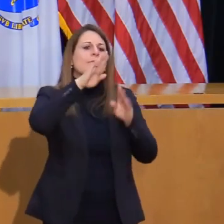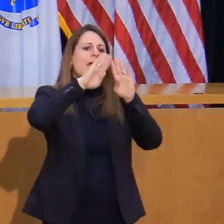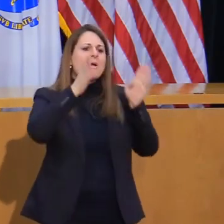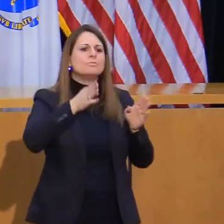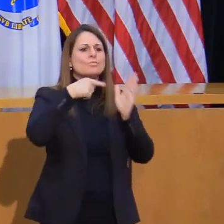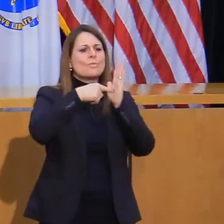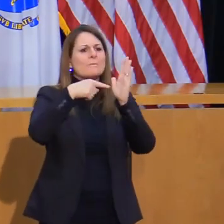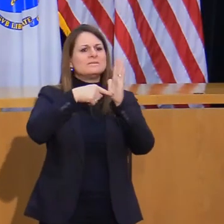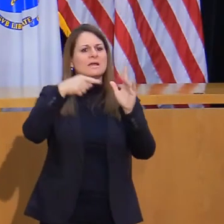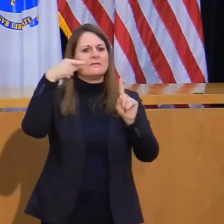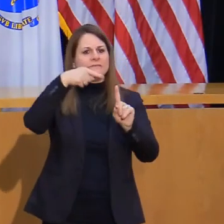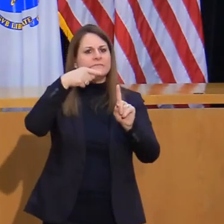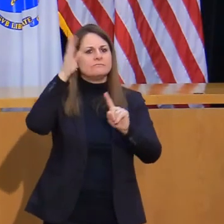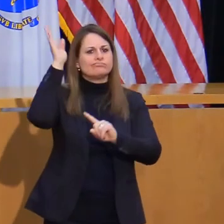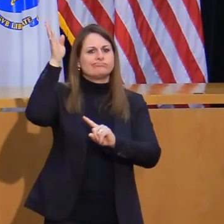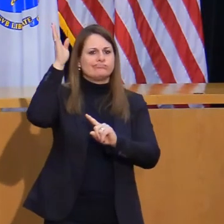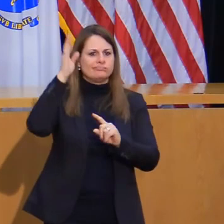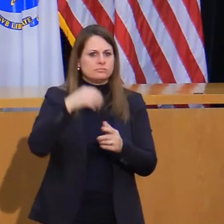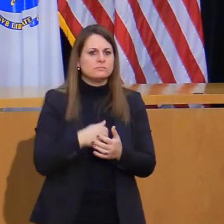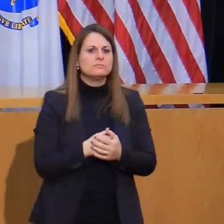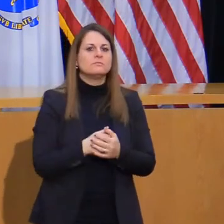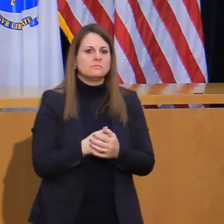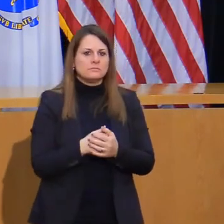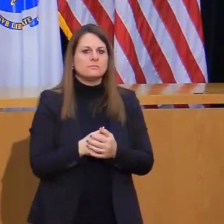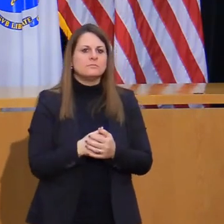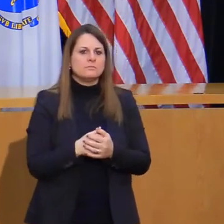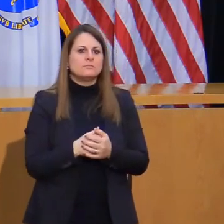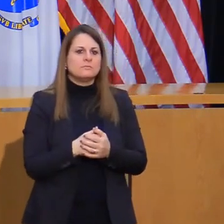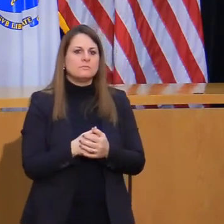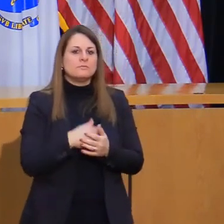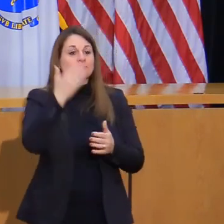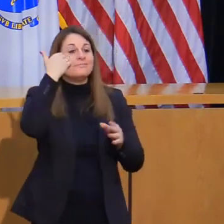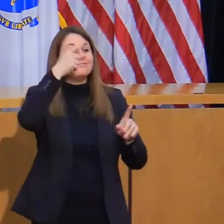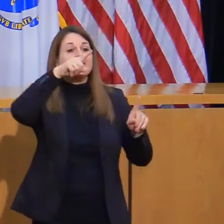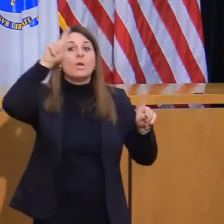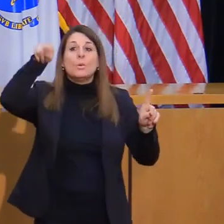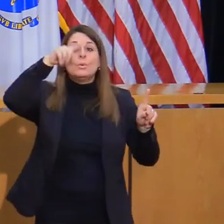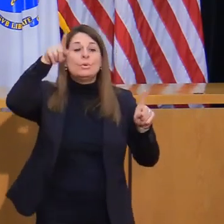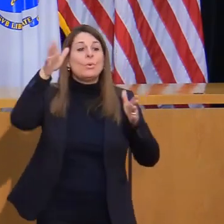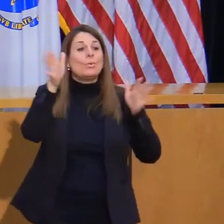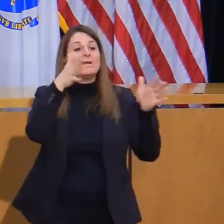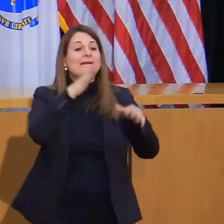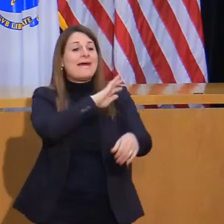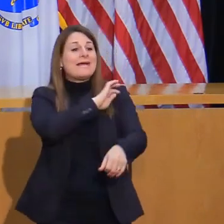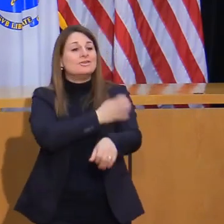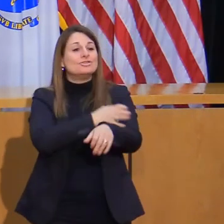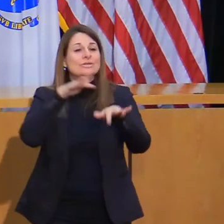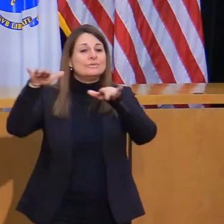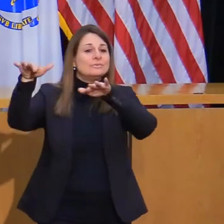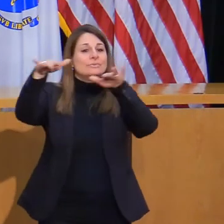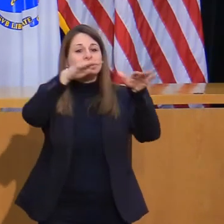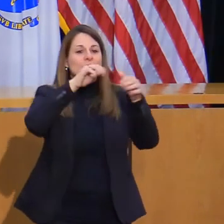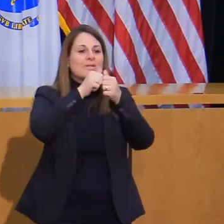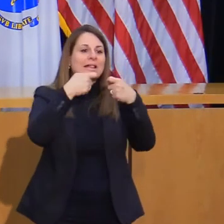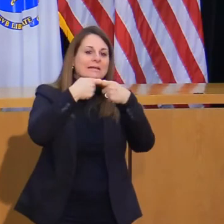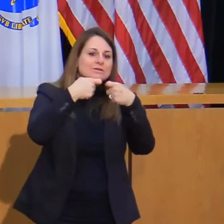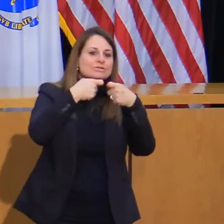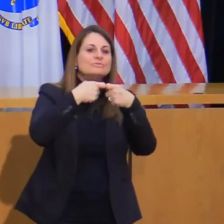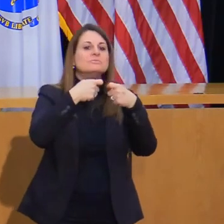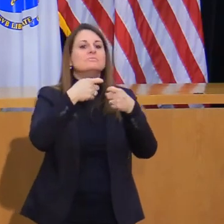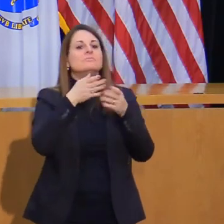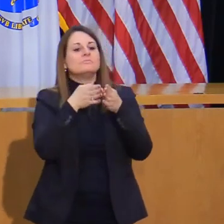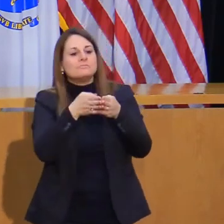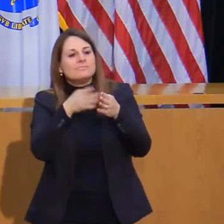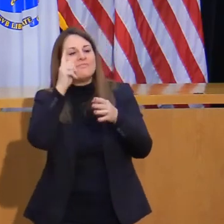support, you want to get behind? Well, first of all, the Biden administration has already demonstrated a far